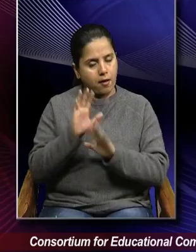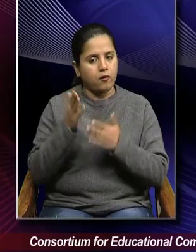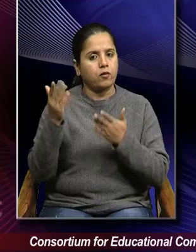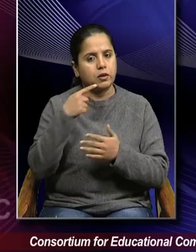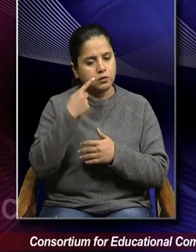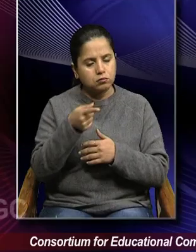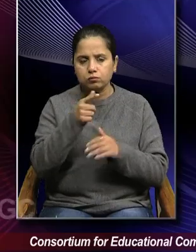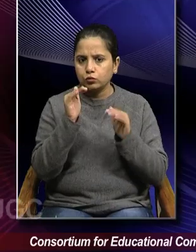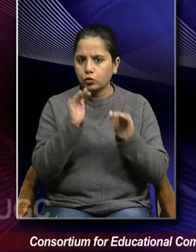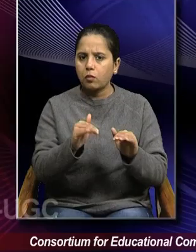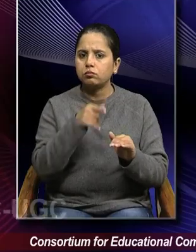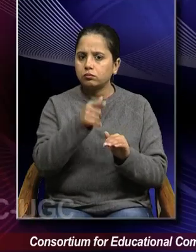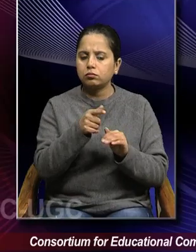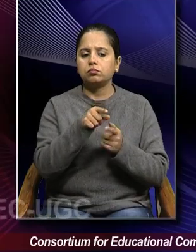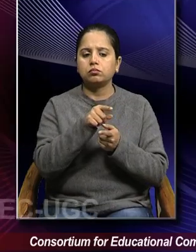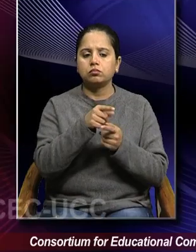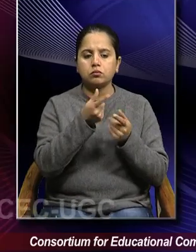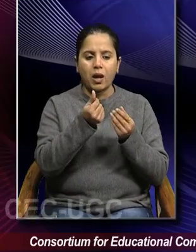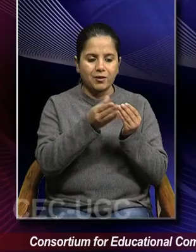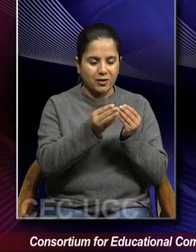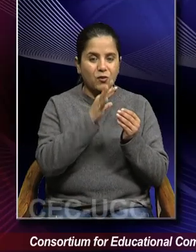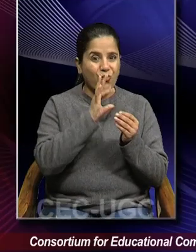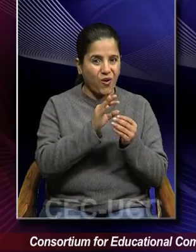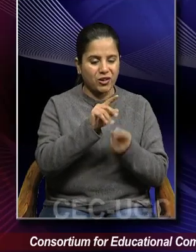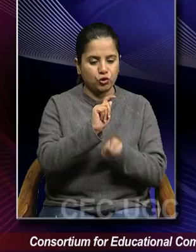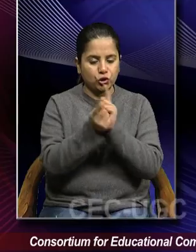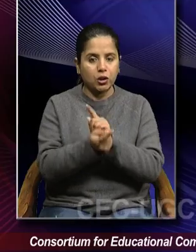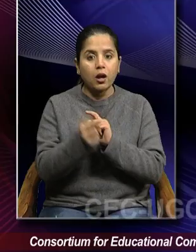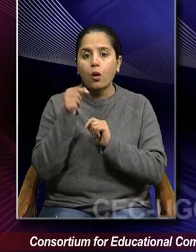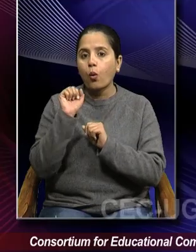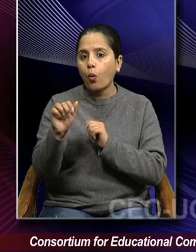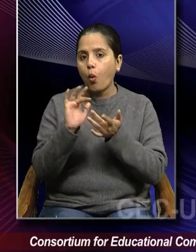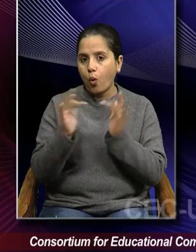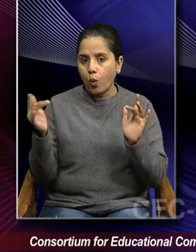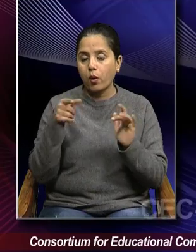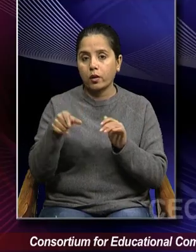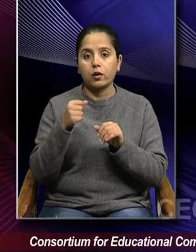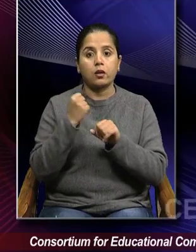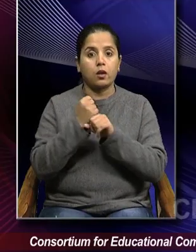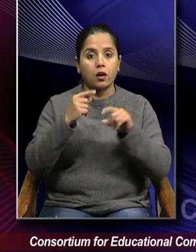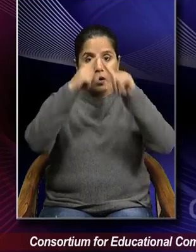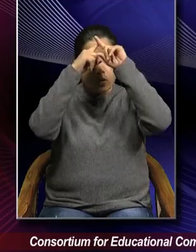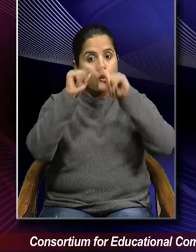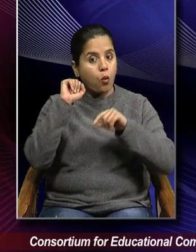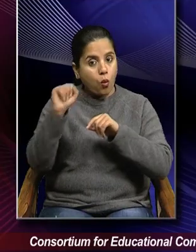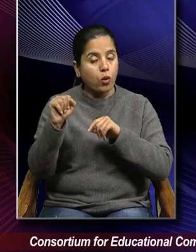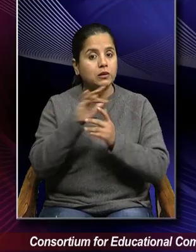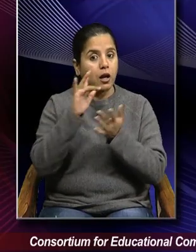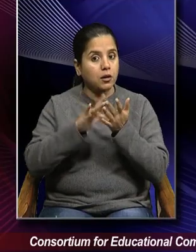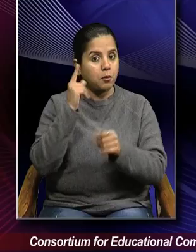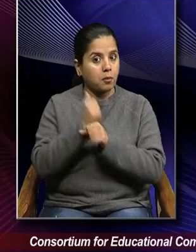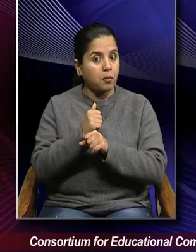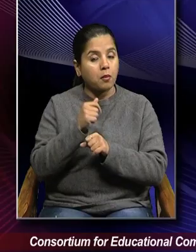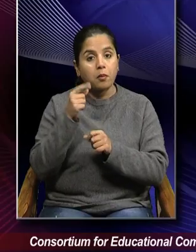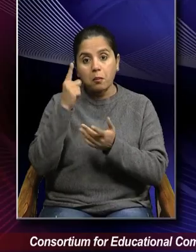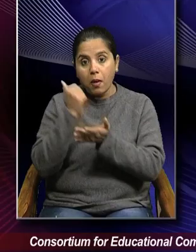to support that currency. In support of that currency, the guarantee by the governor of that particular central bank is there in